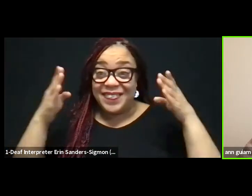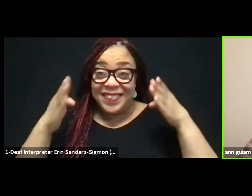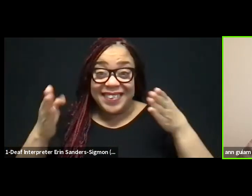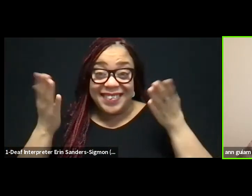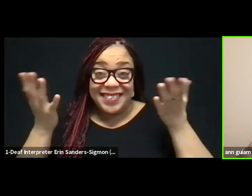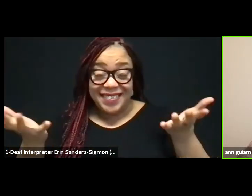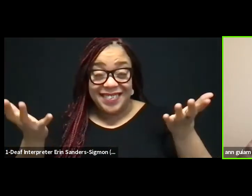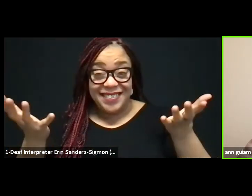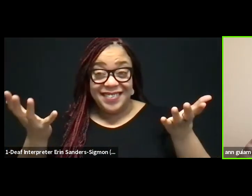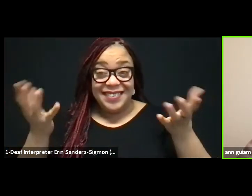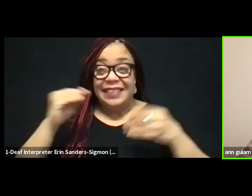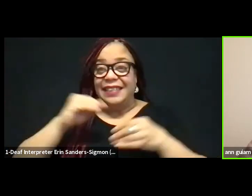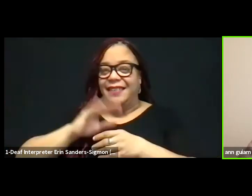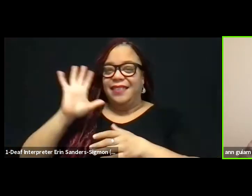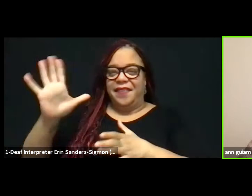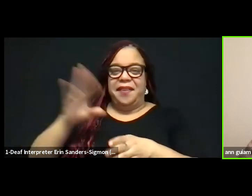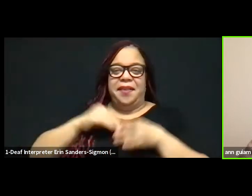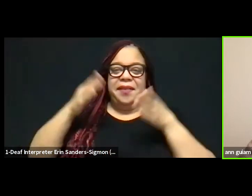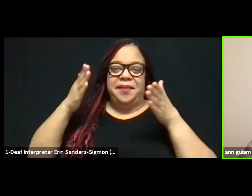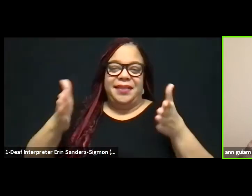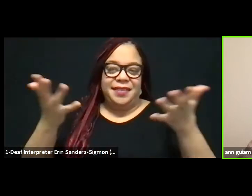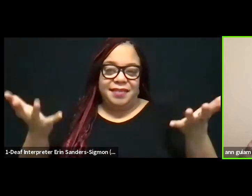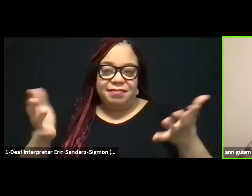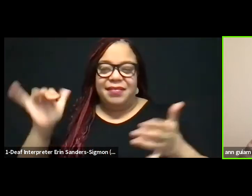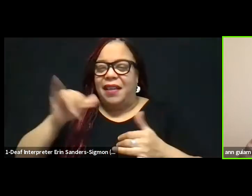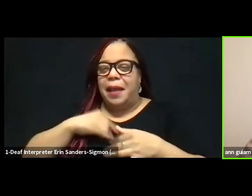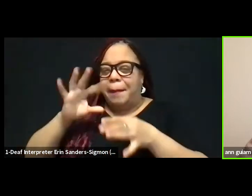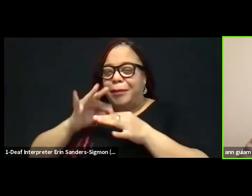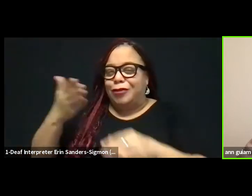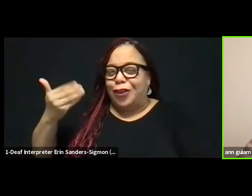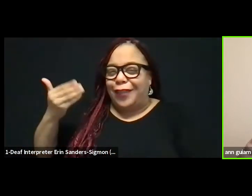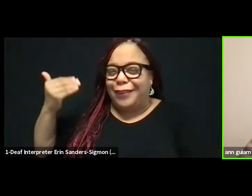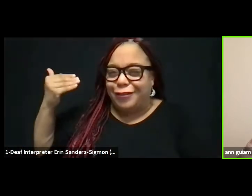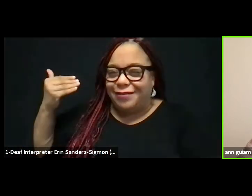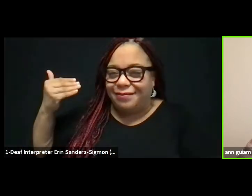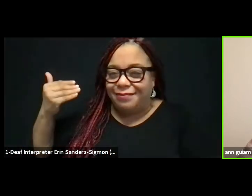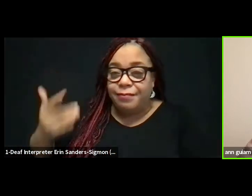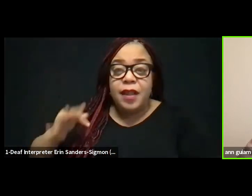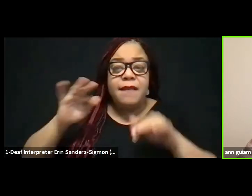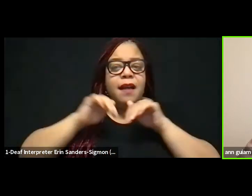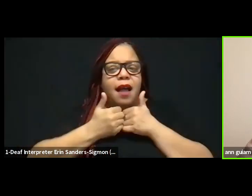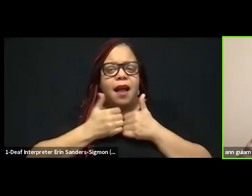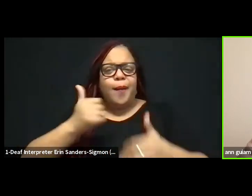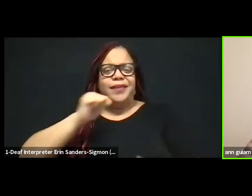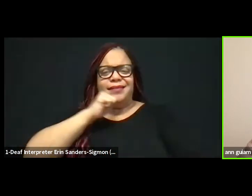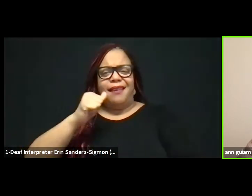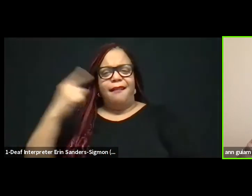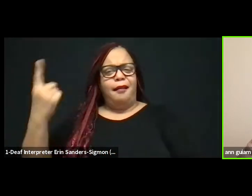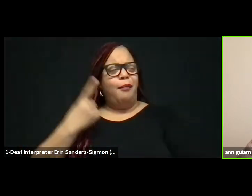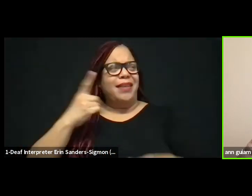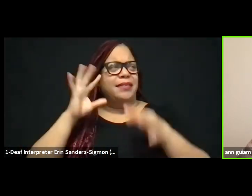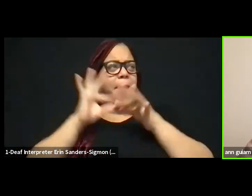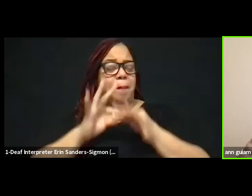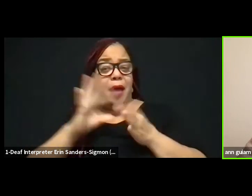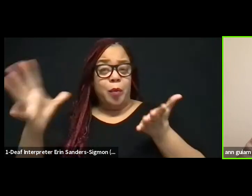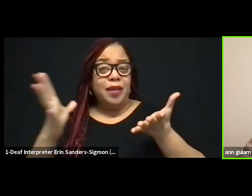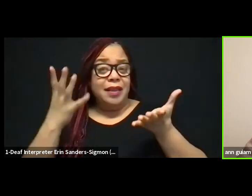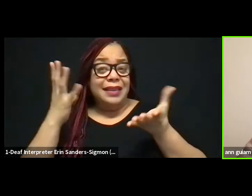having uncomfortable conversations with older folks, but definitely having that